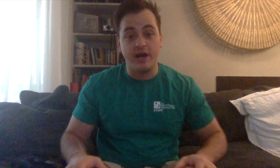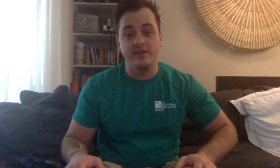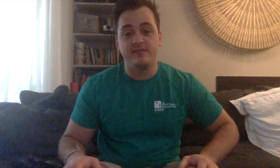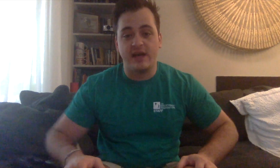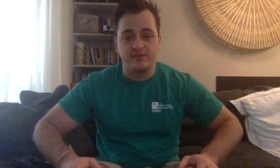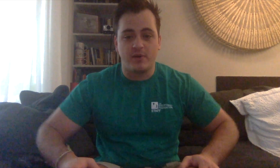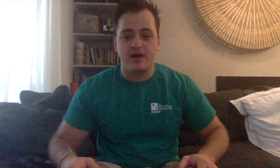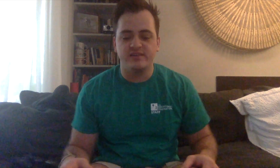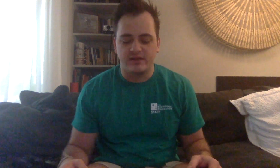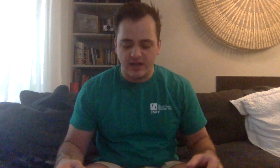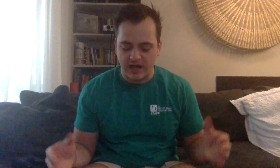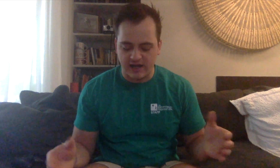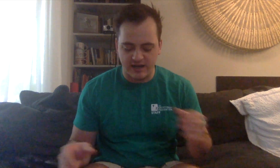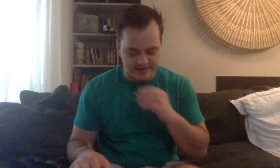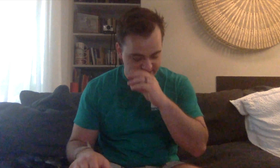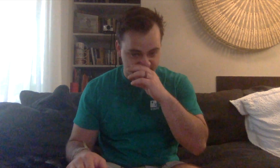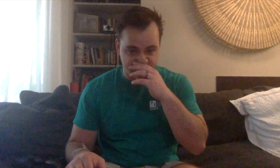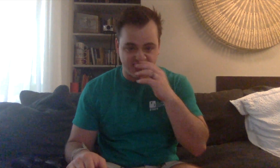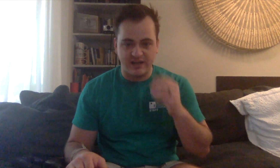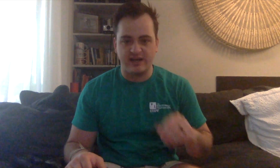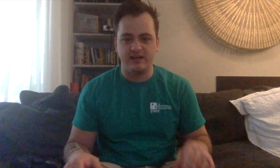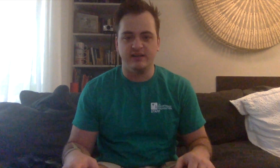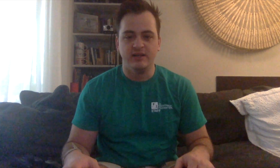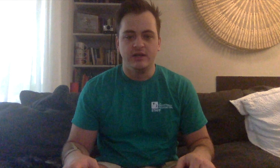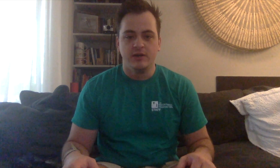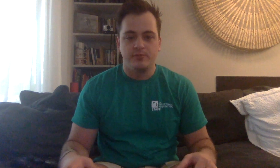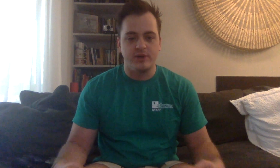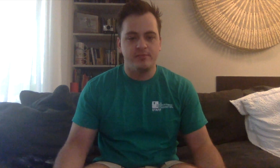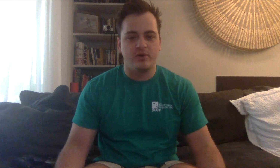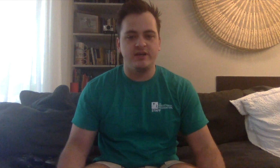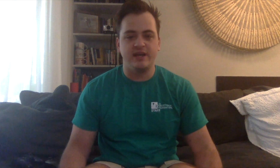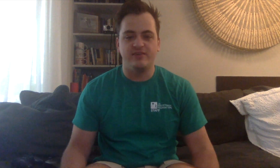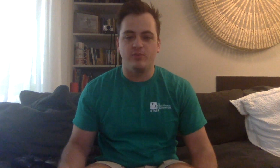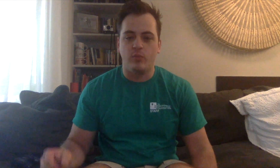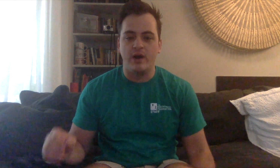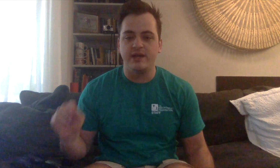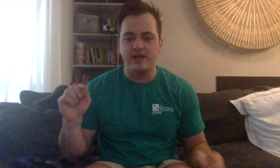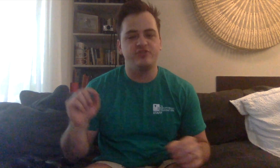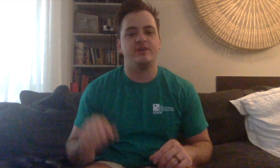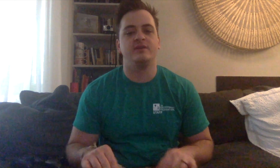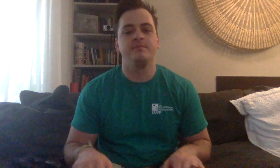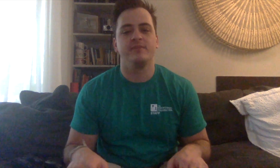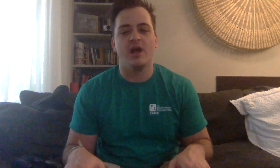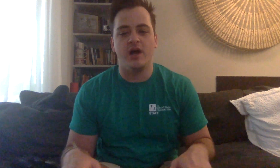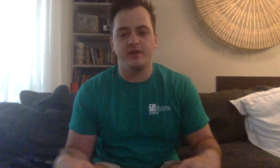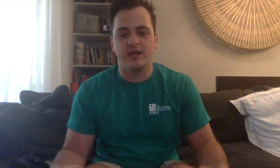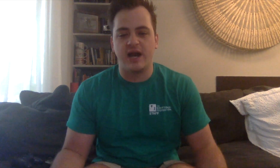this next part is pretty important. It's one nation under God.